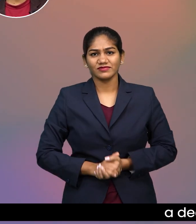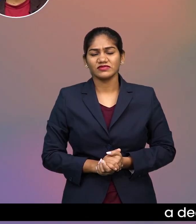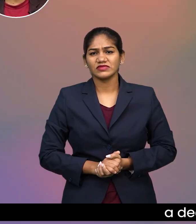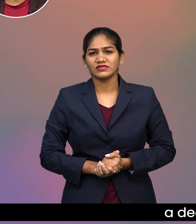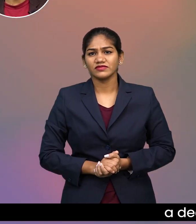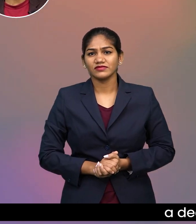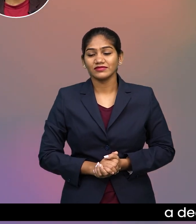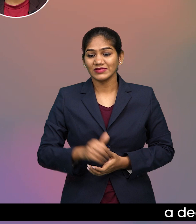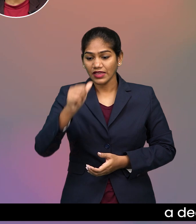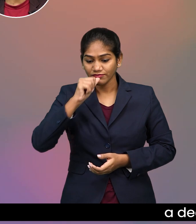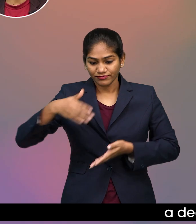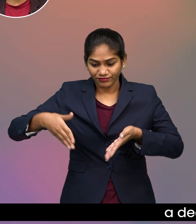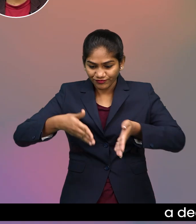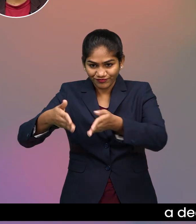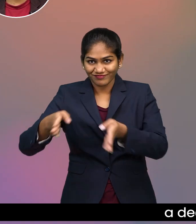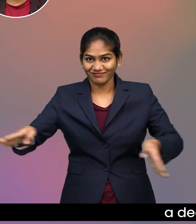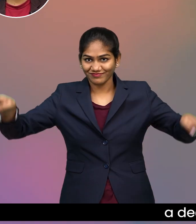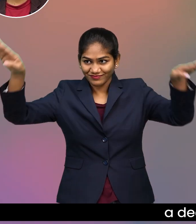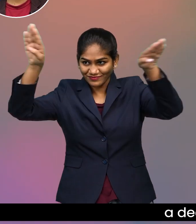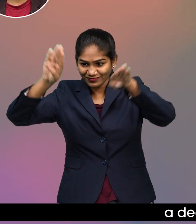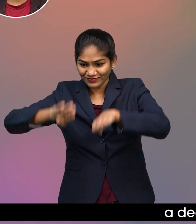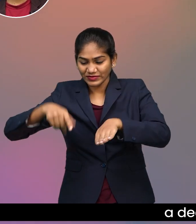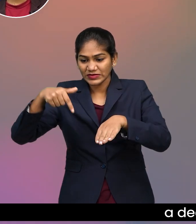a deep valley develops,